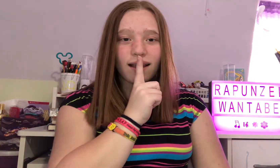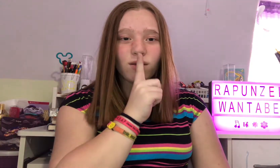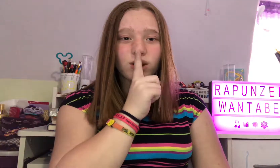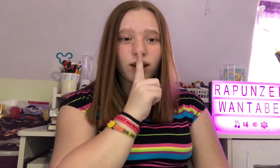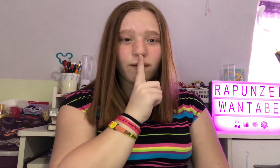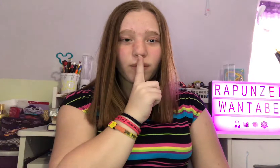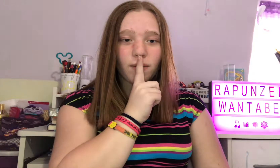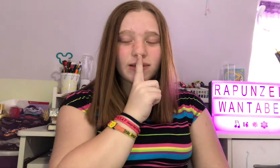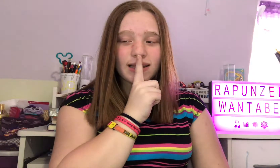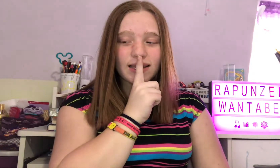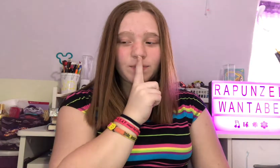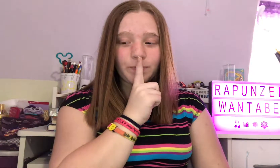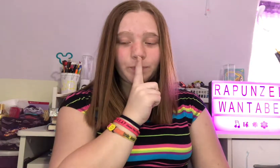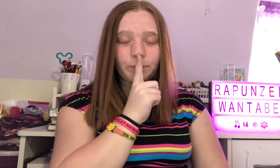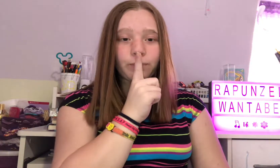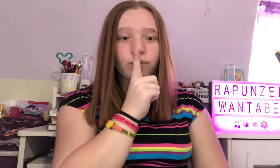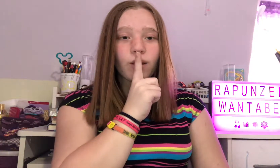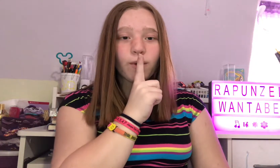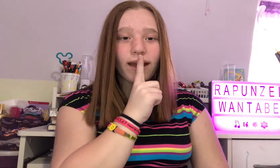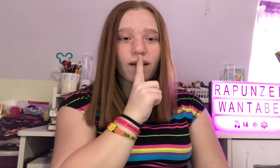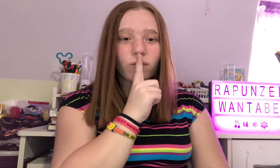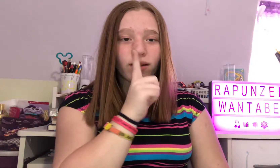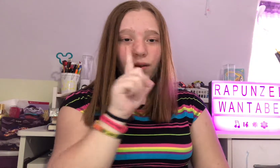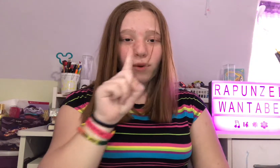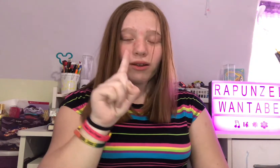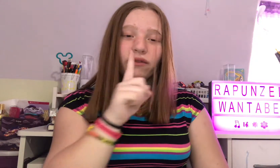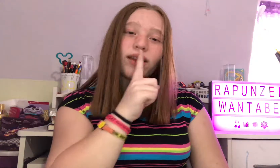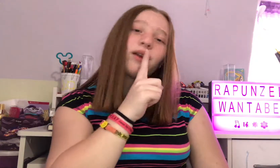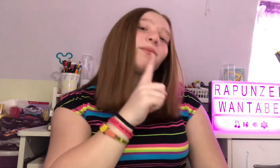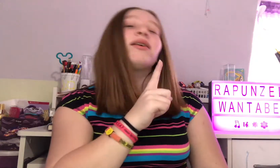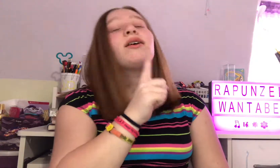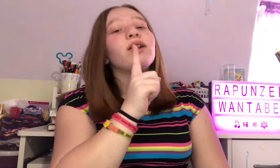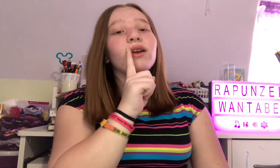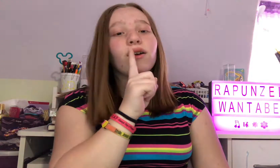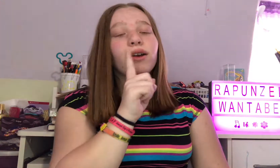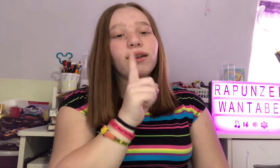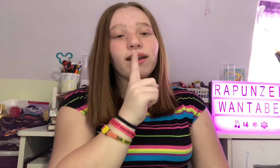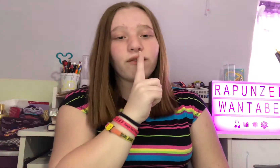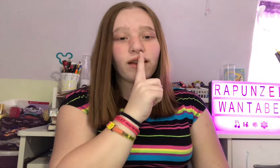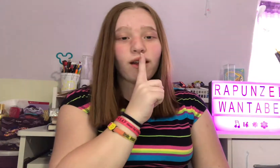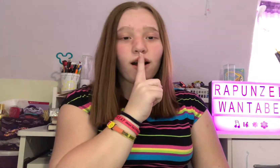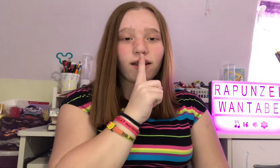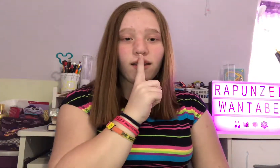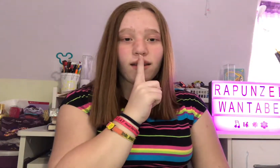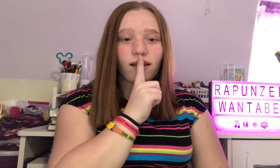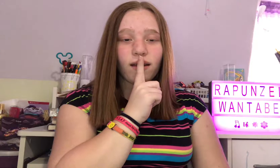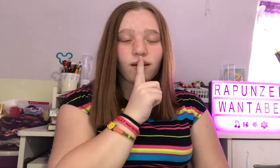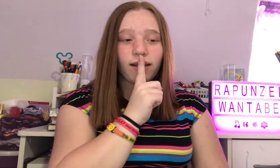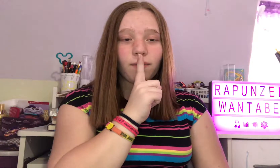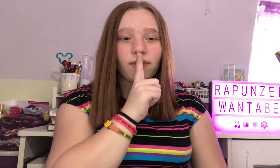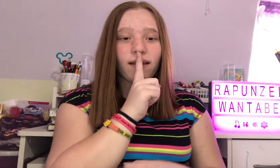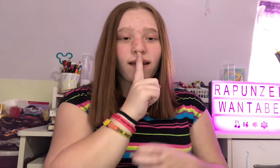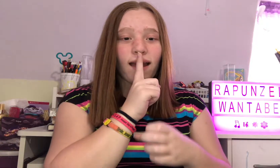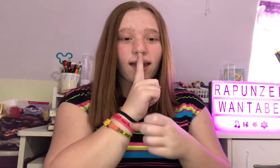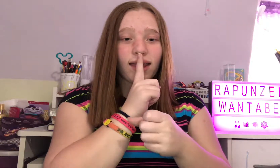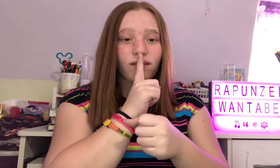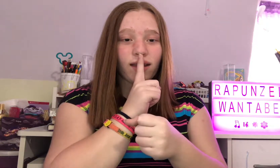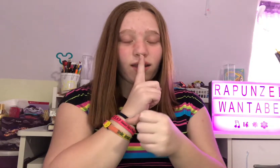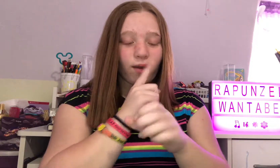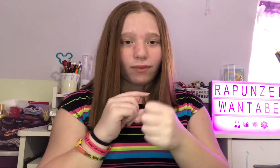language, so you have promises. Where you have one, your pointer finger, or your index finger on your lips, and then after that you have